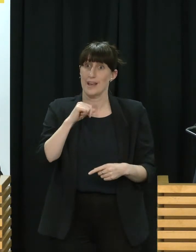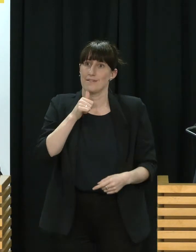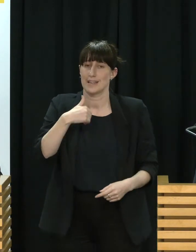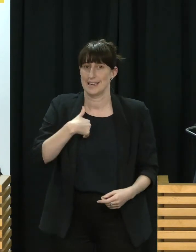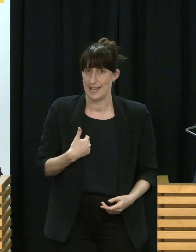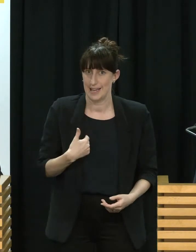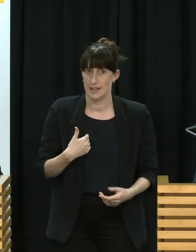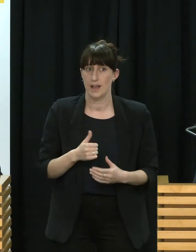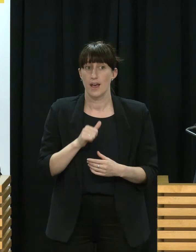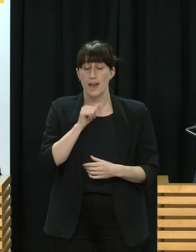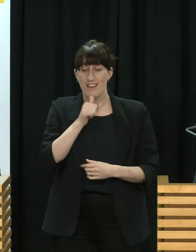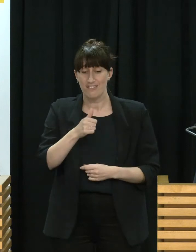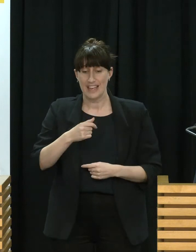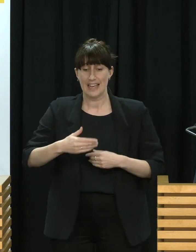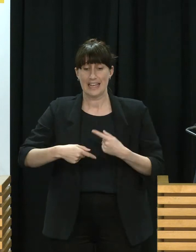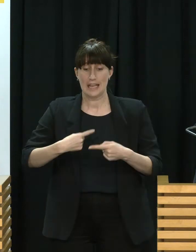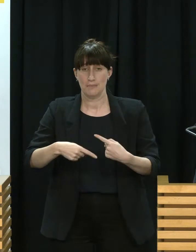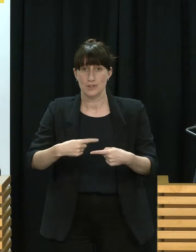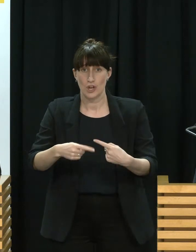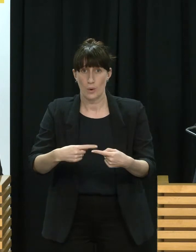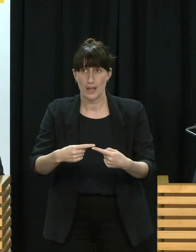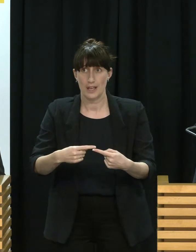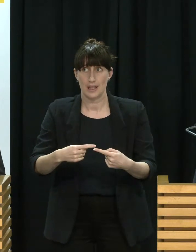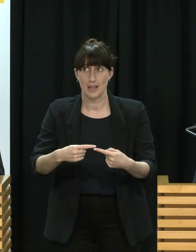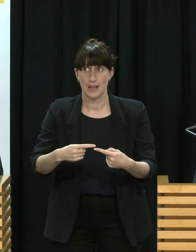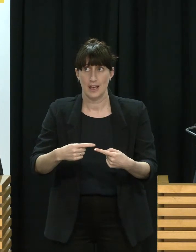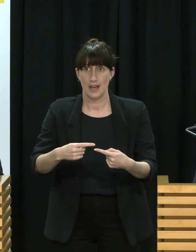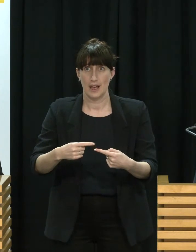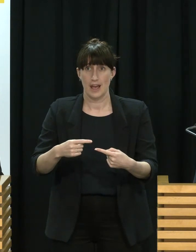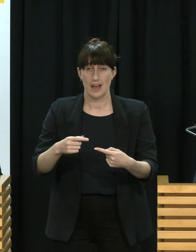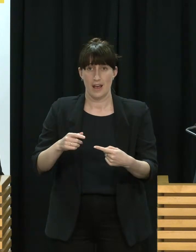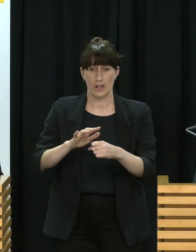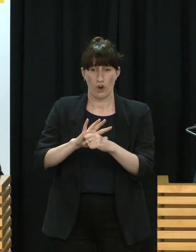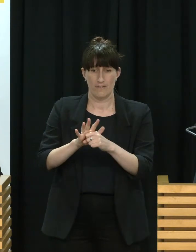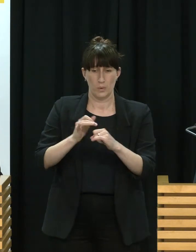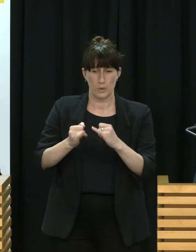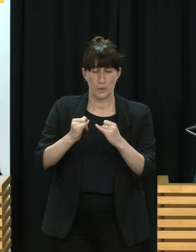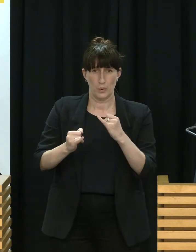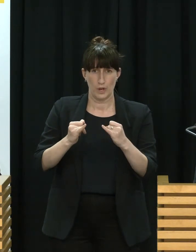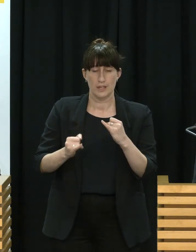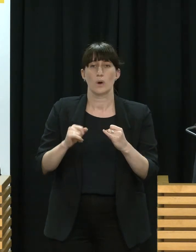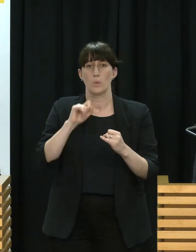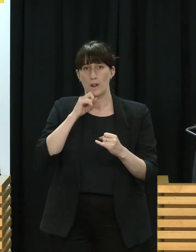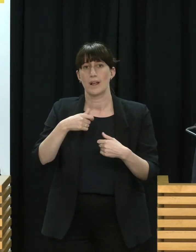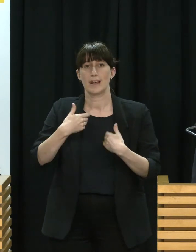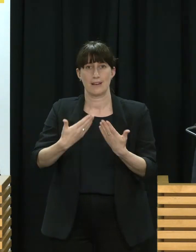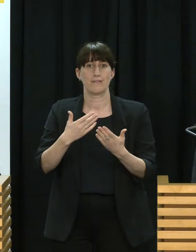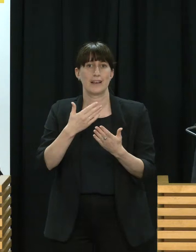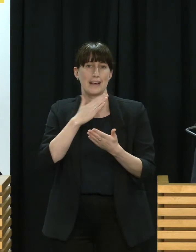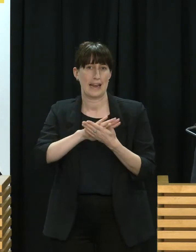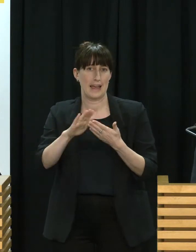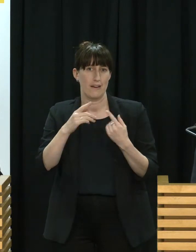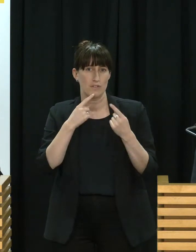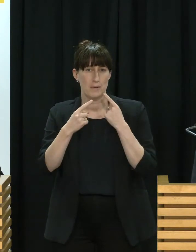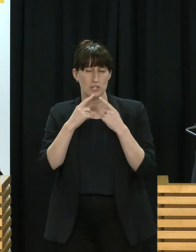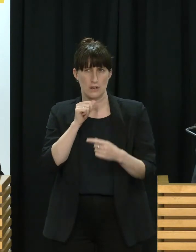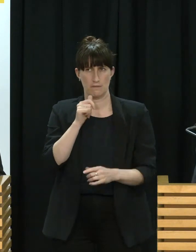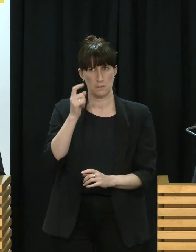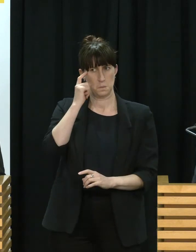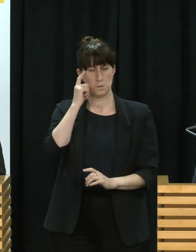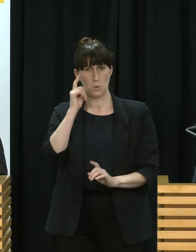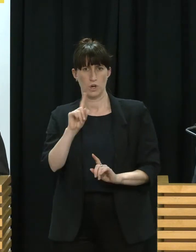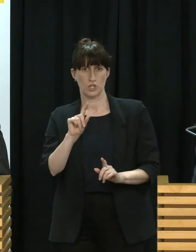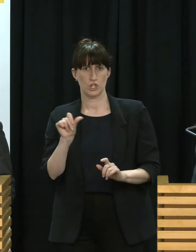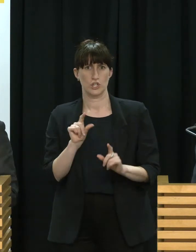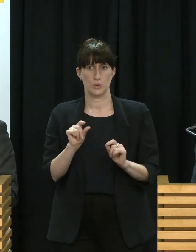head towards the end of that extension of the pause, then we'll be able to provide clearer guidance for people who might be wondering what's going to